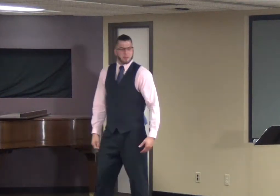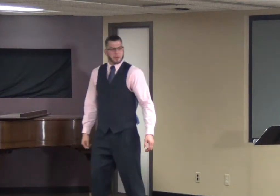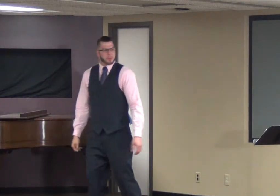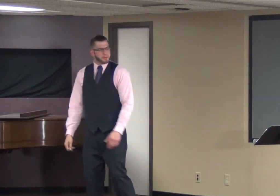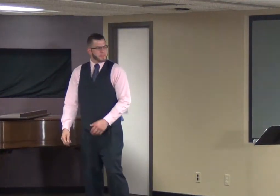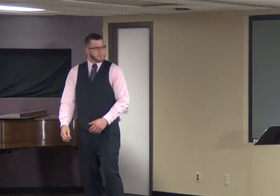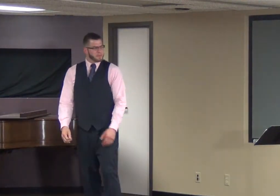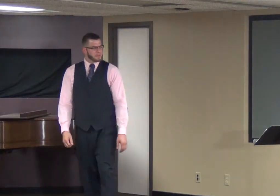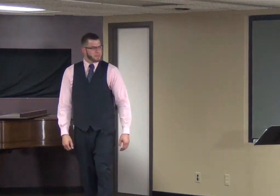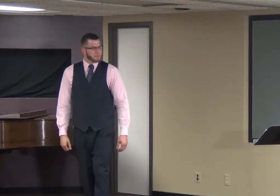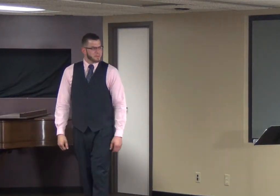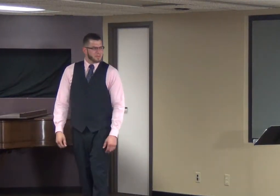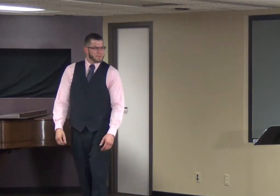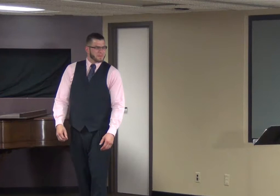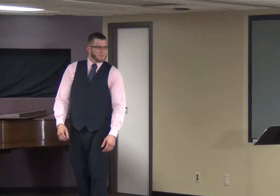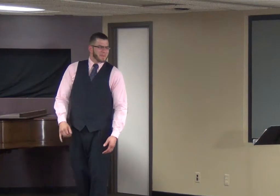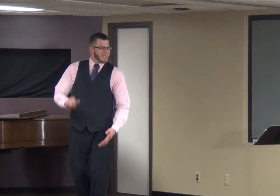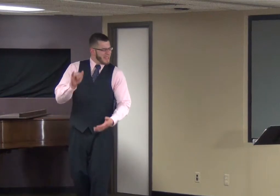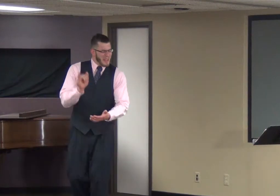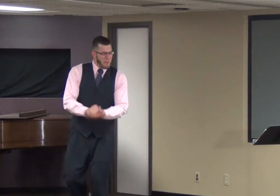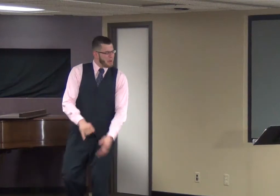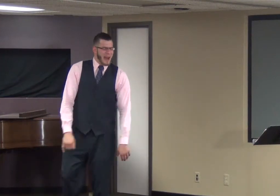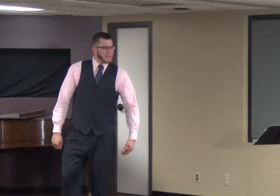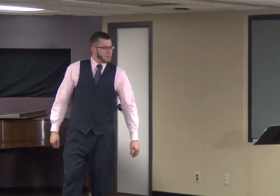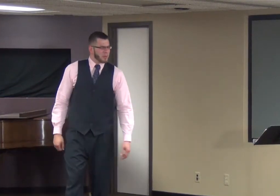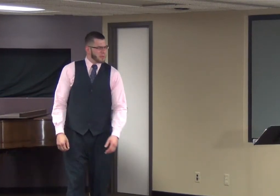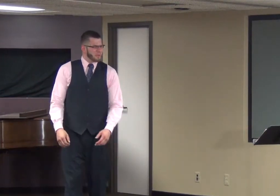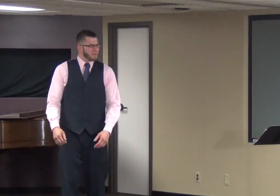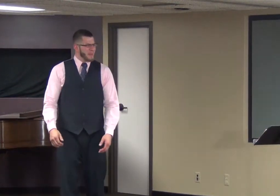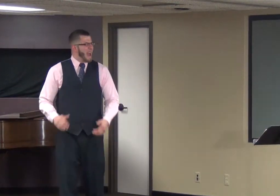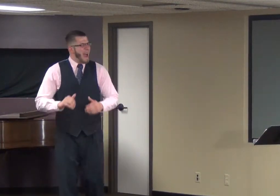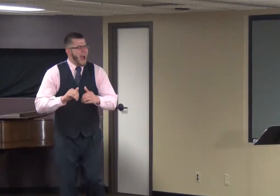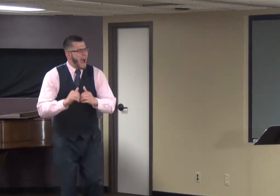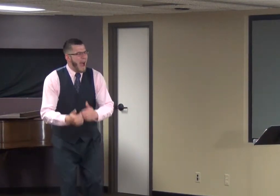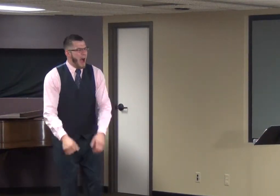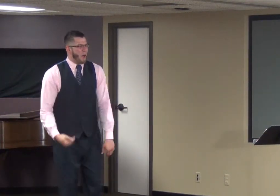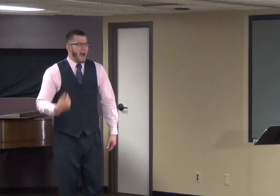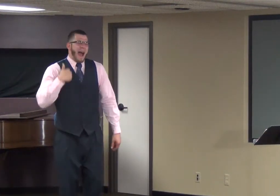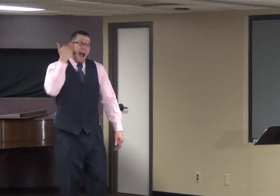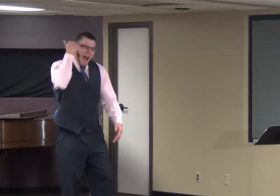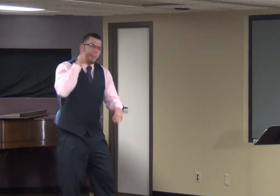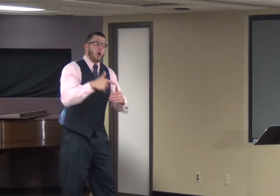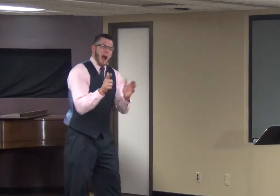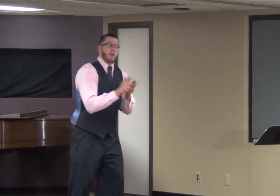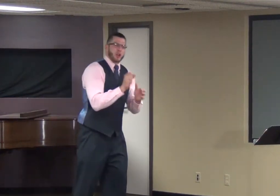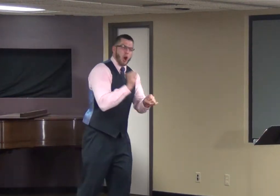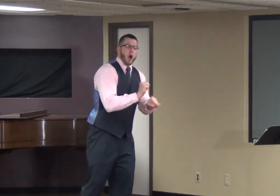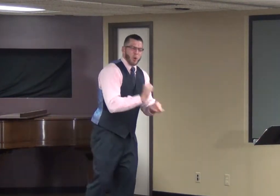impossible. It's impossible. How? I know how the law